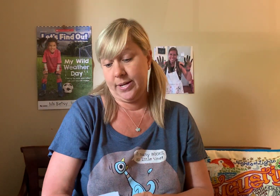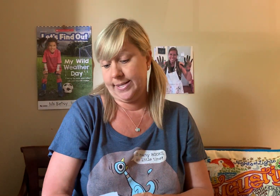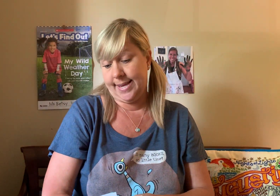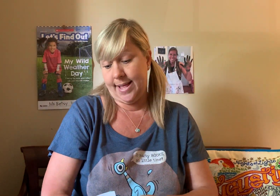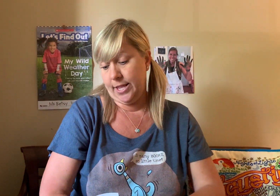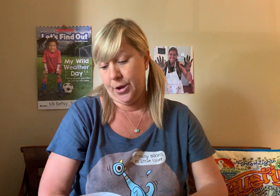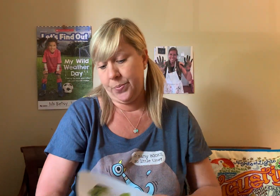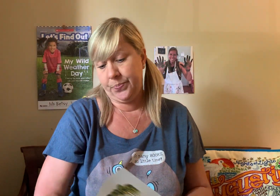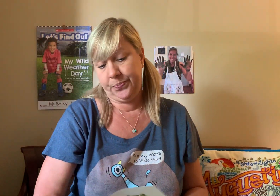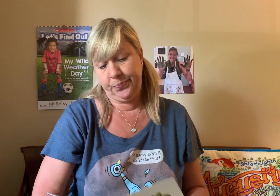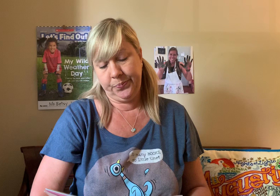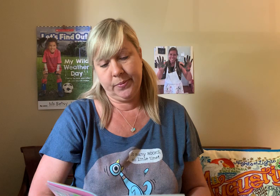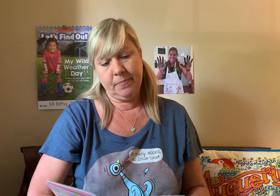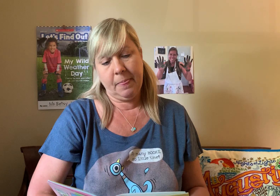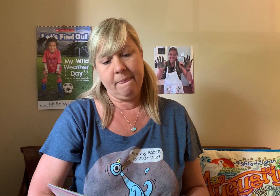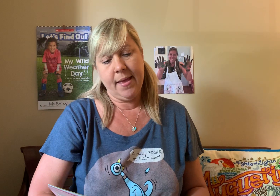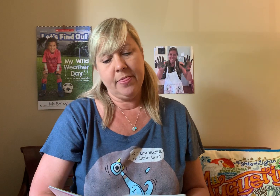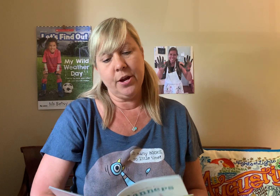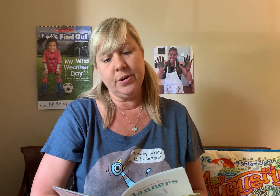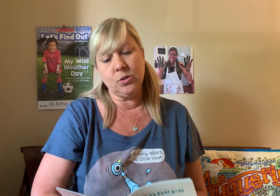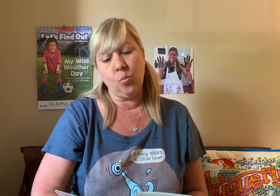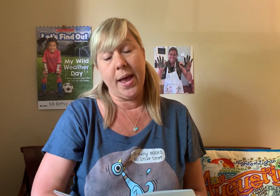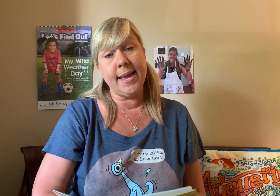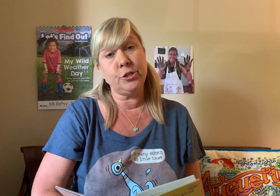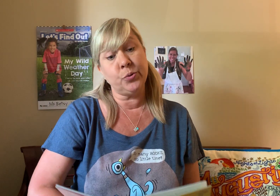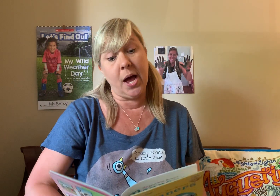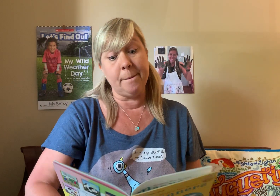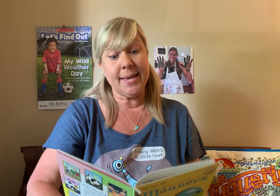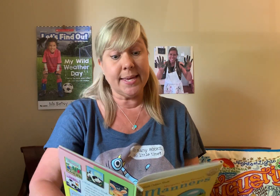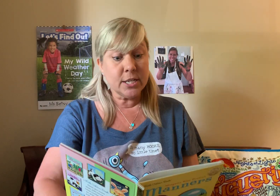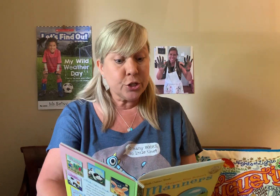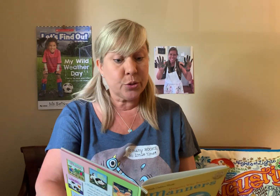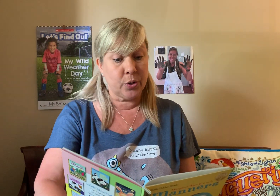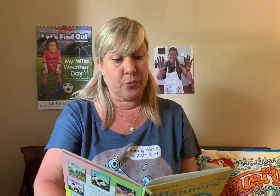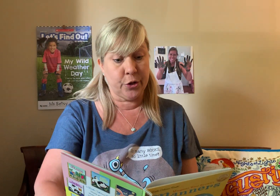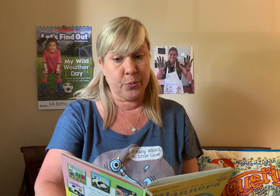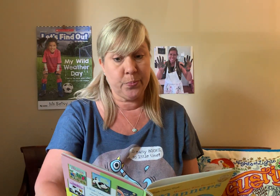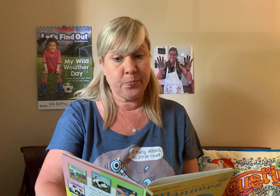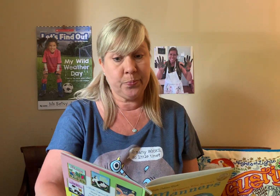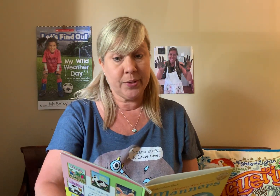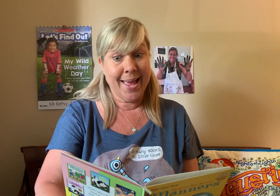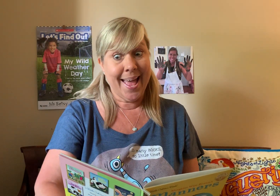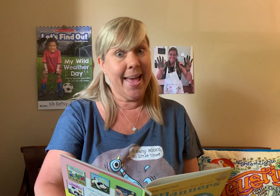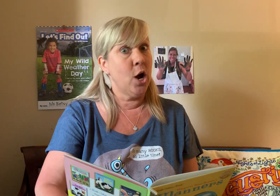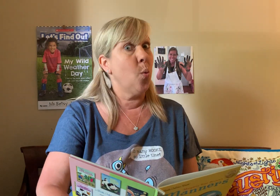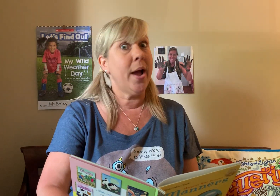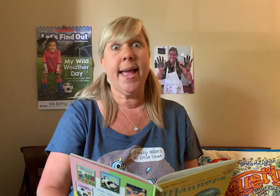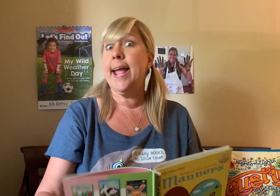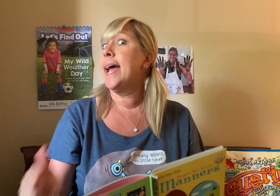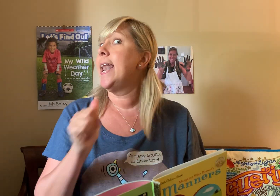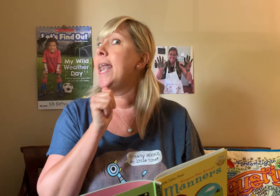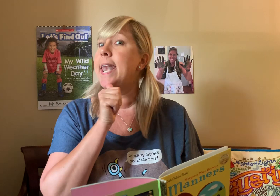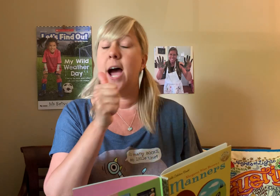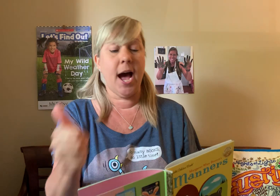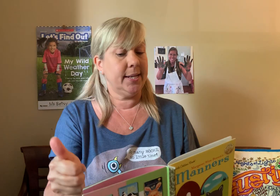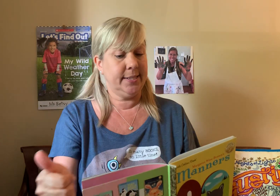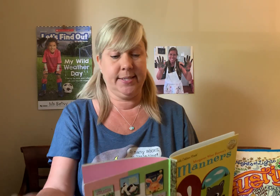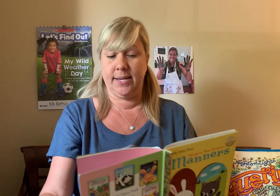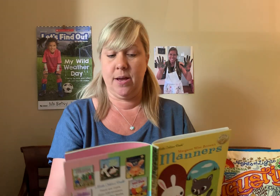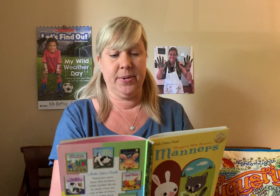say hello. There is a way to come into a room and a way not to come